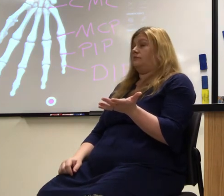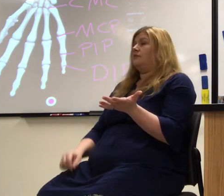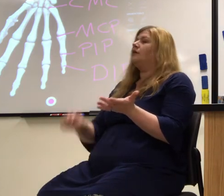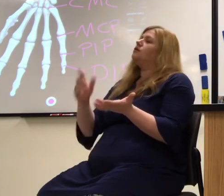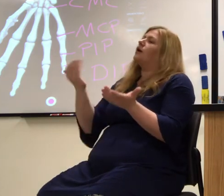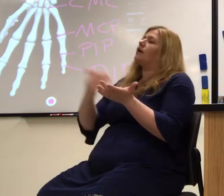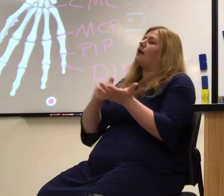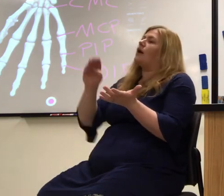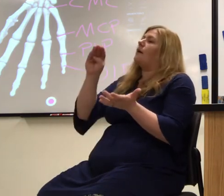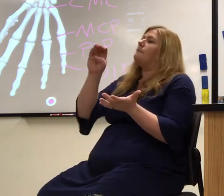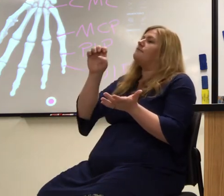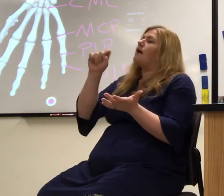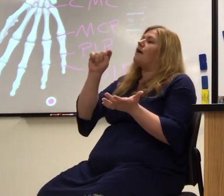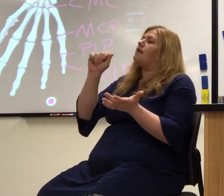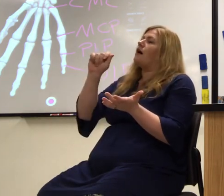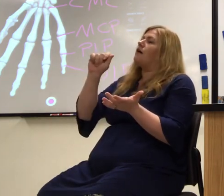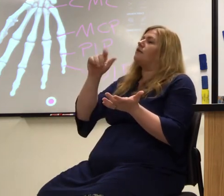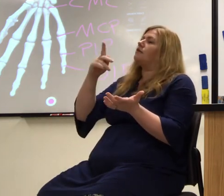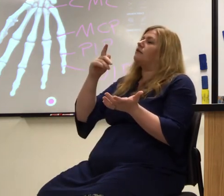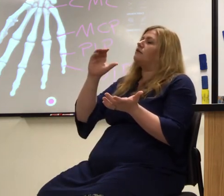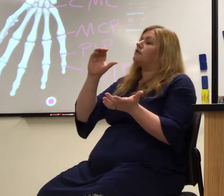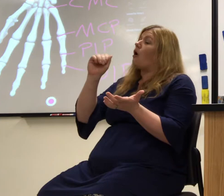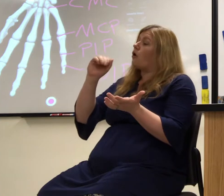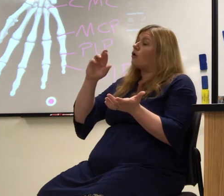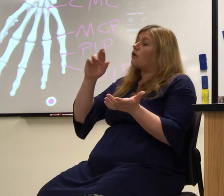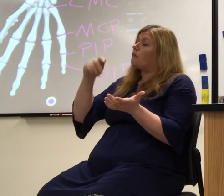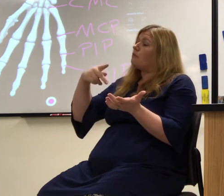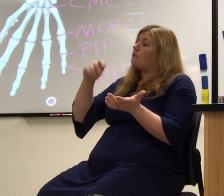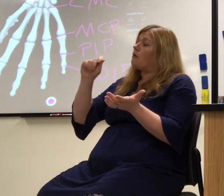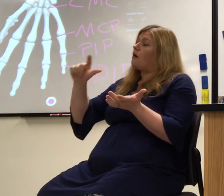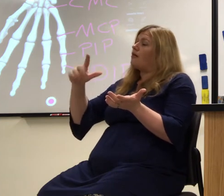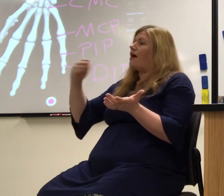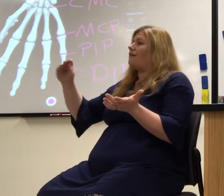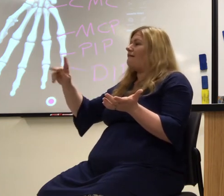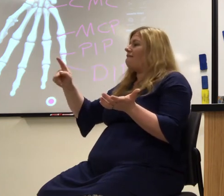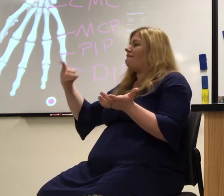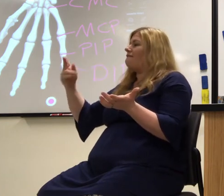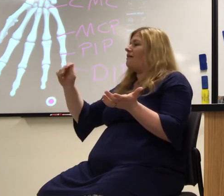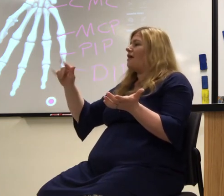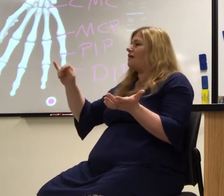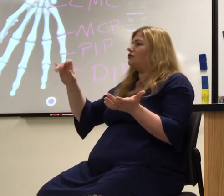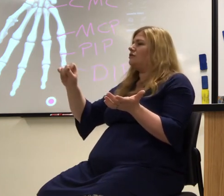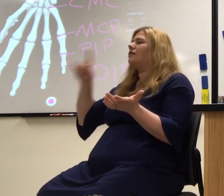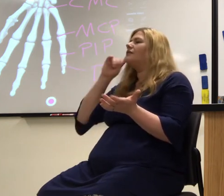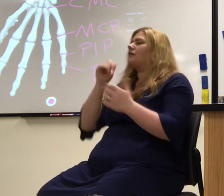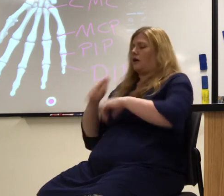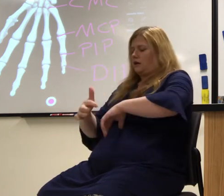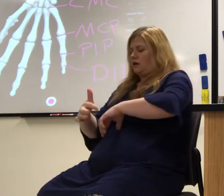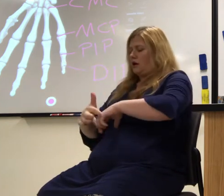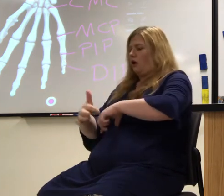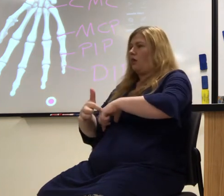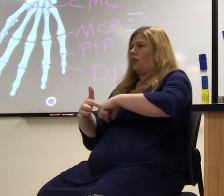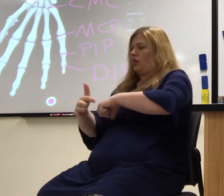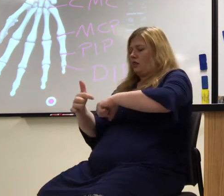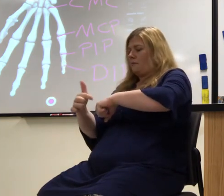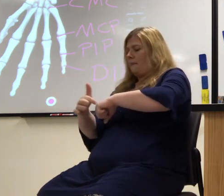Metacarpals, it's a joint between the metacarpals and the phalanges. Well, basically it's your knuckles. Okay, that joint is your